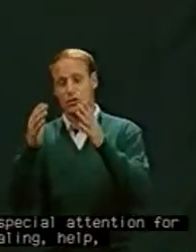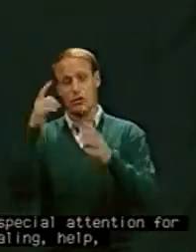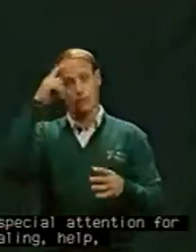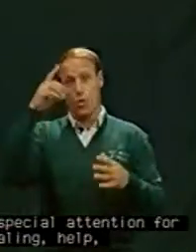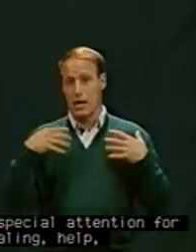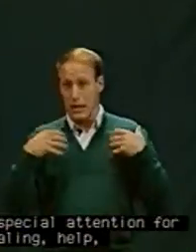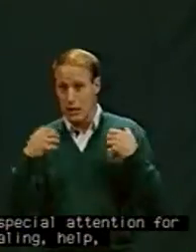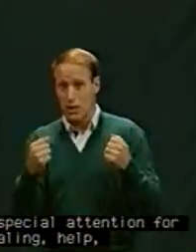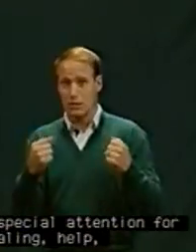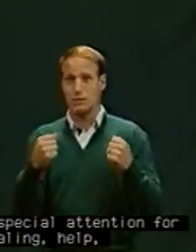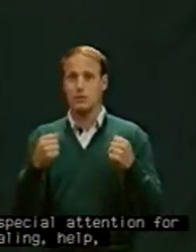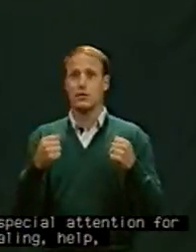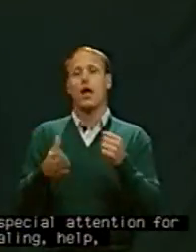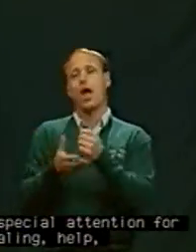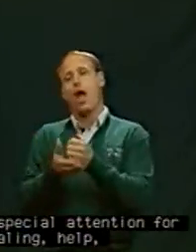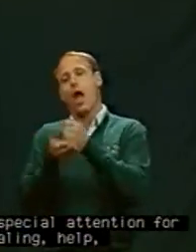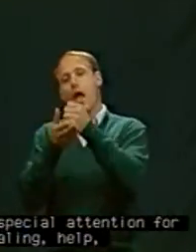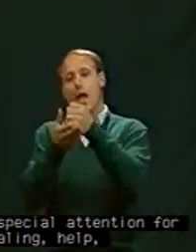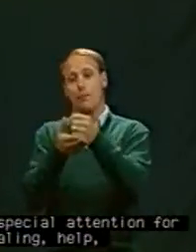Special attention for healing, help,